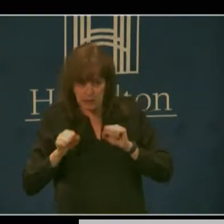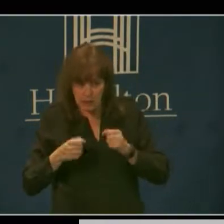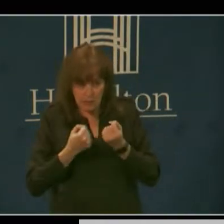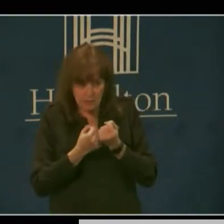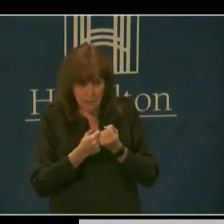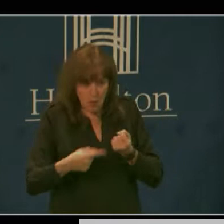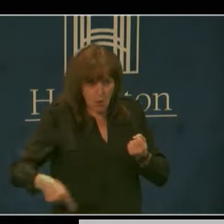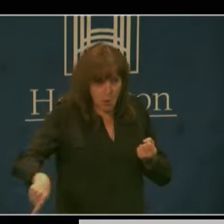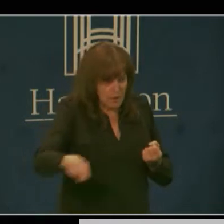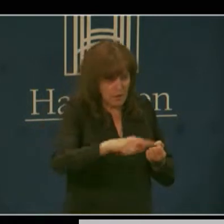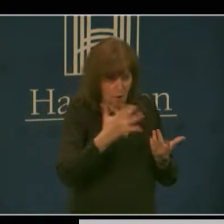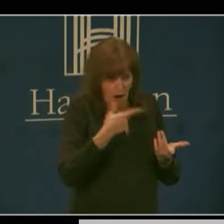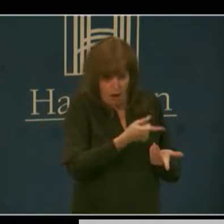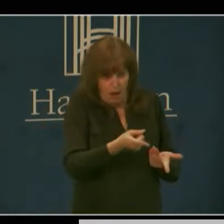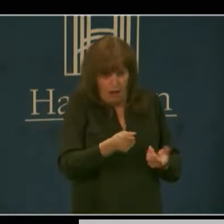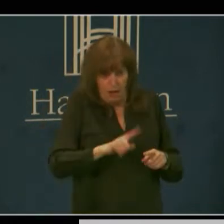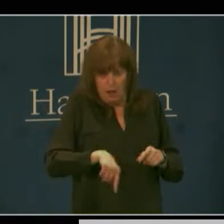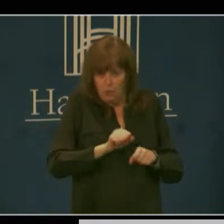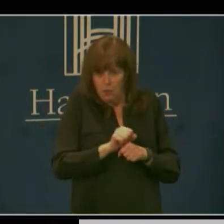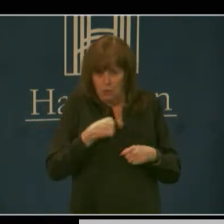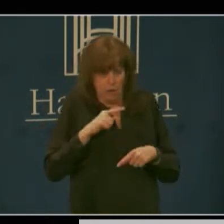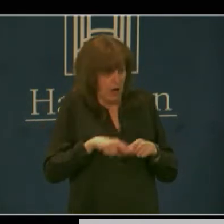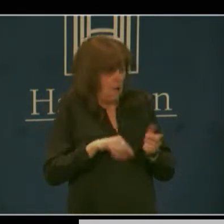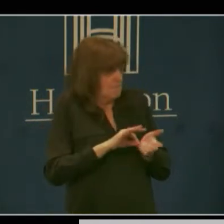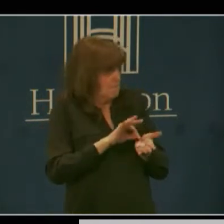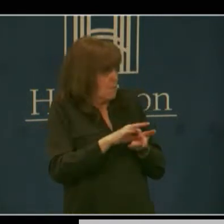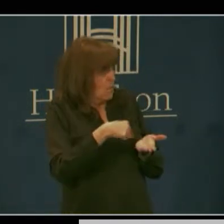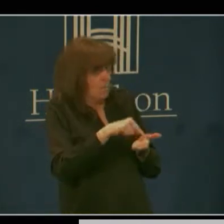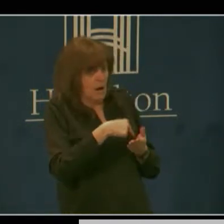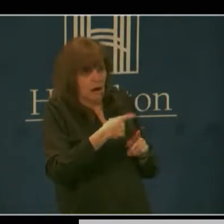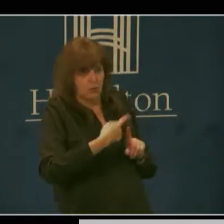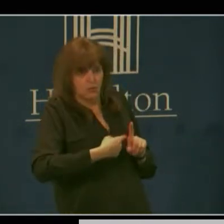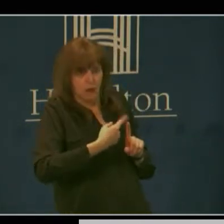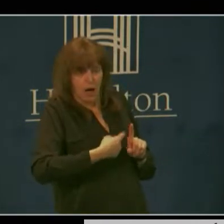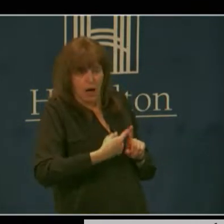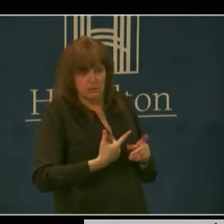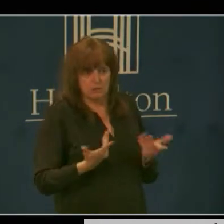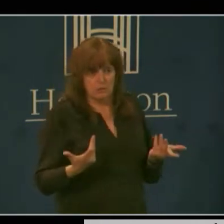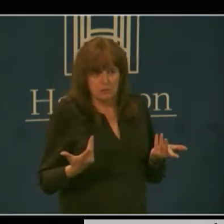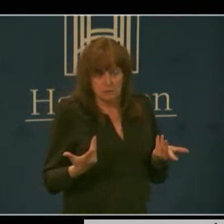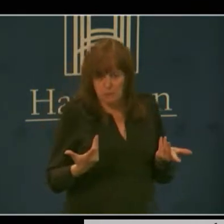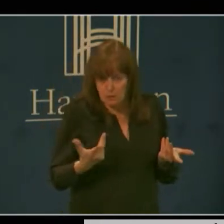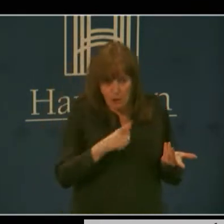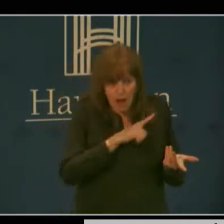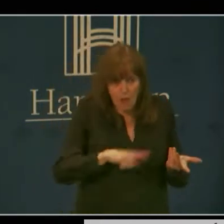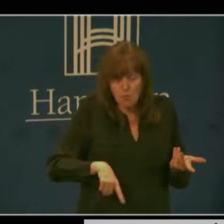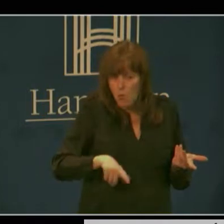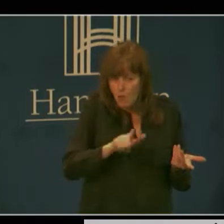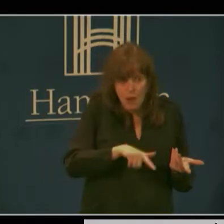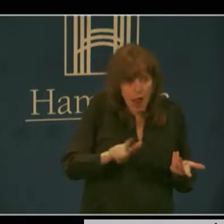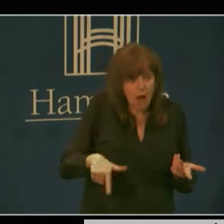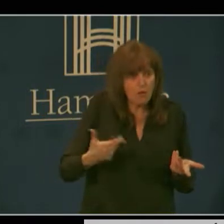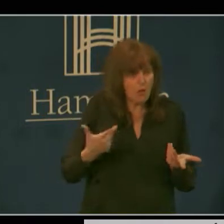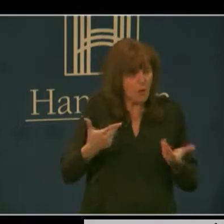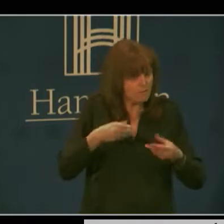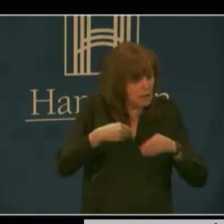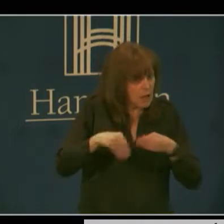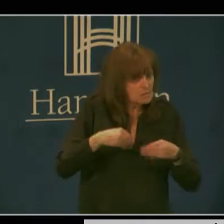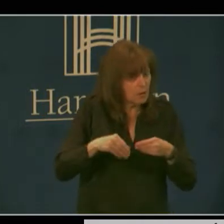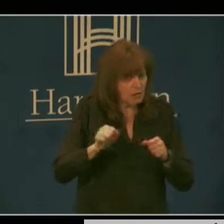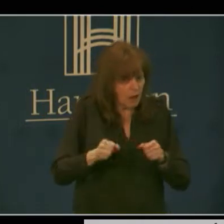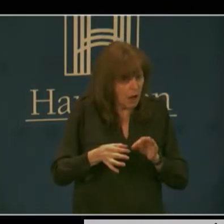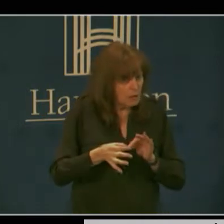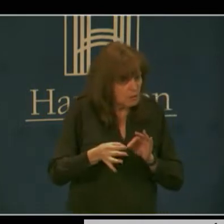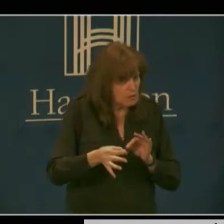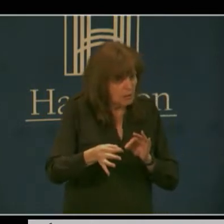Some individual landlords are allowing tenants some grace, but eventually everyone's bills are going to come due. What can the city do to